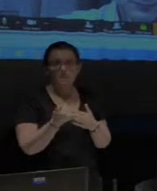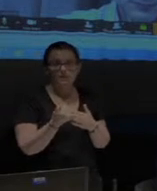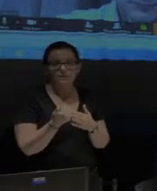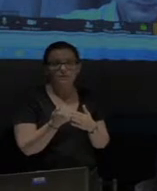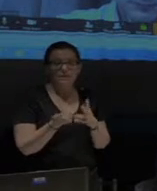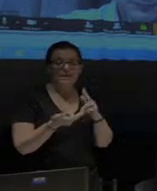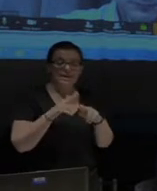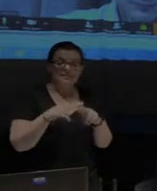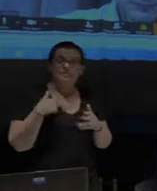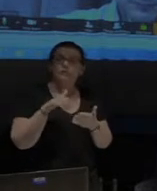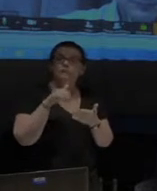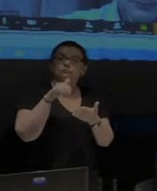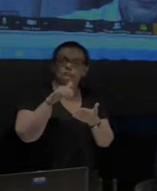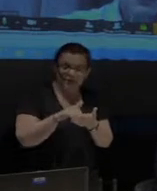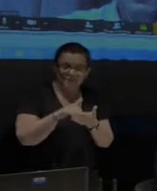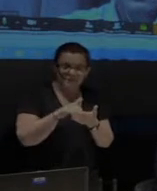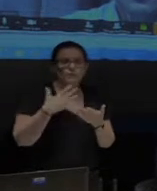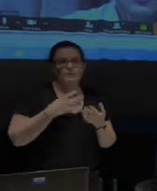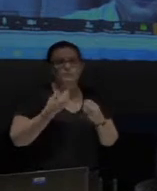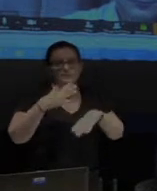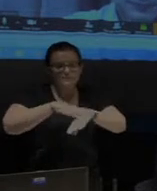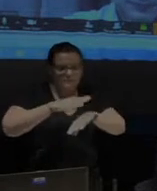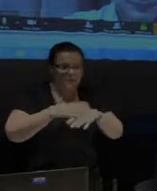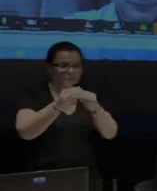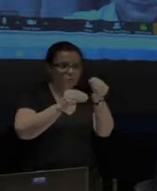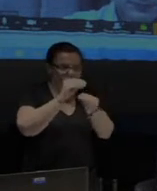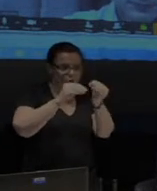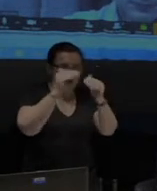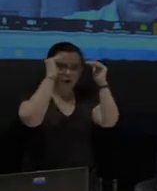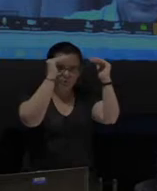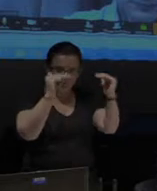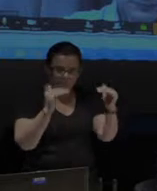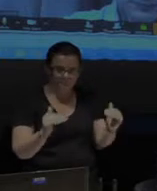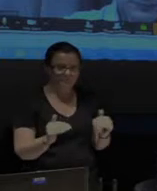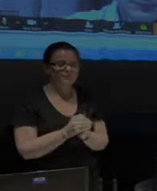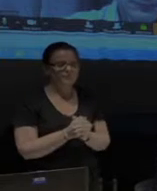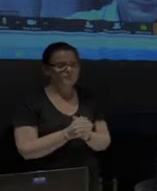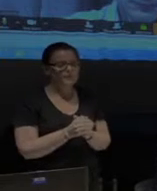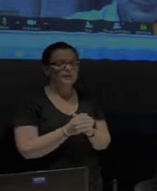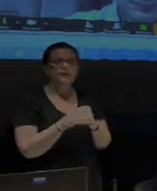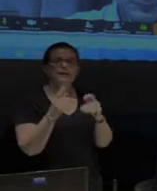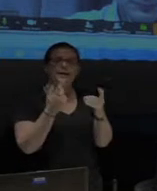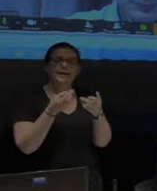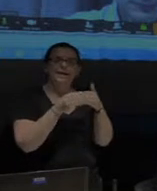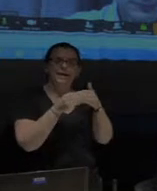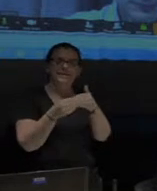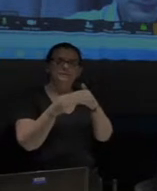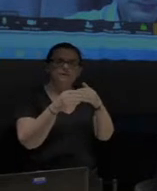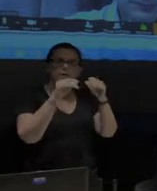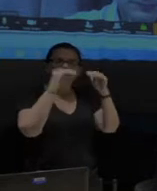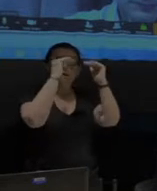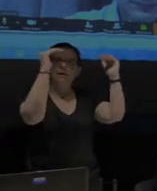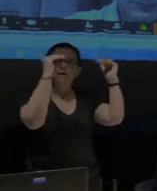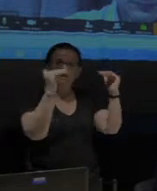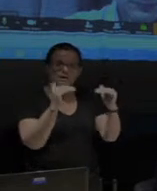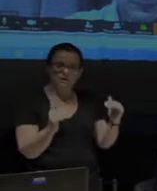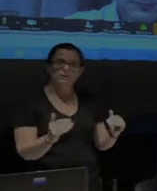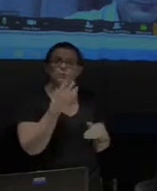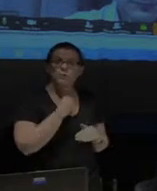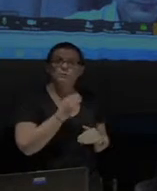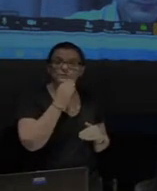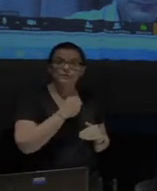you get it right, and you need to spend the time and think about it. I think having leaders at lots of levels is always very useful, even if it